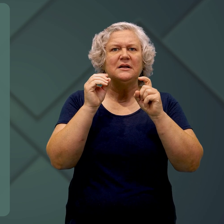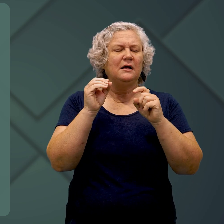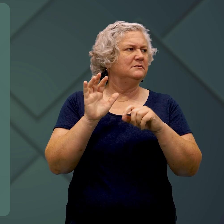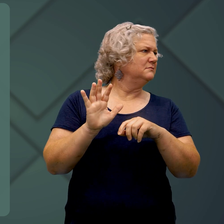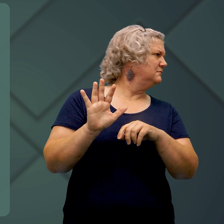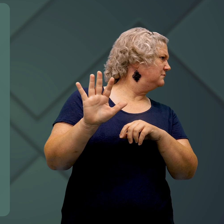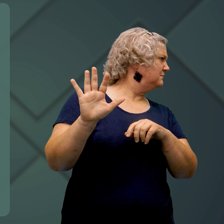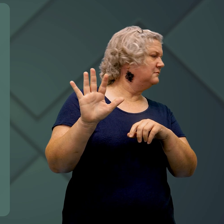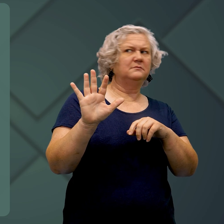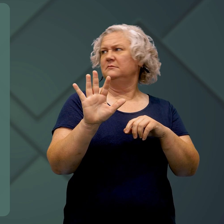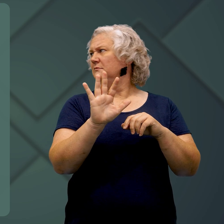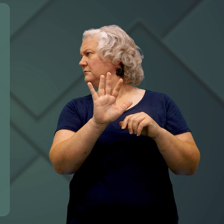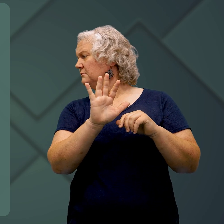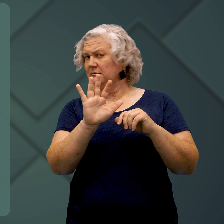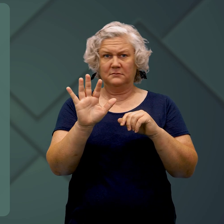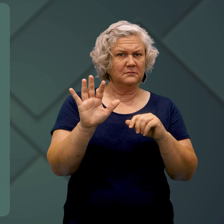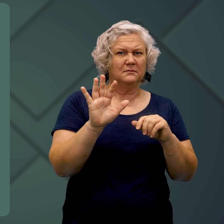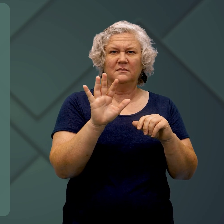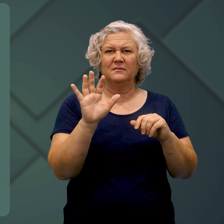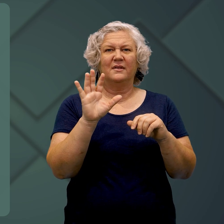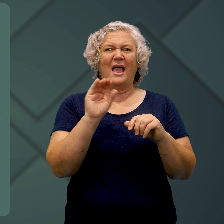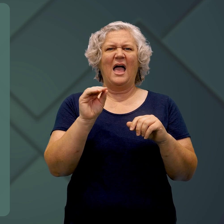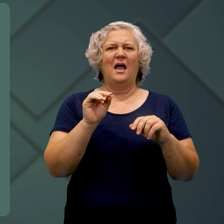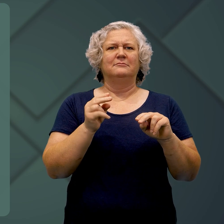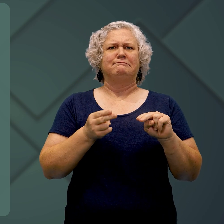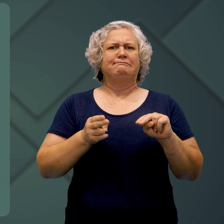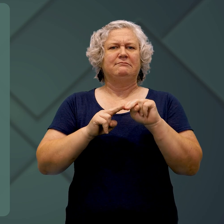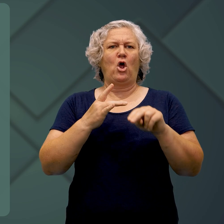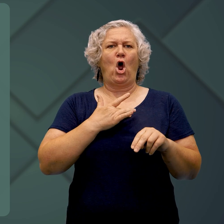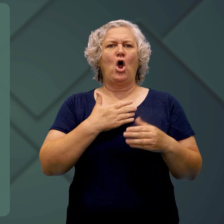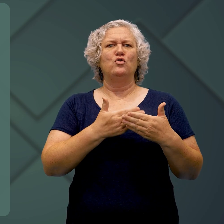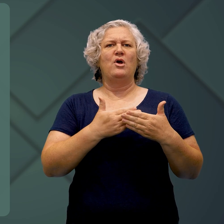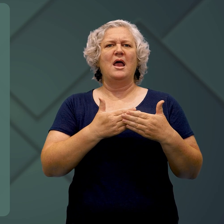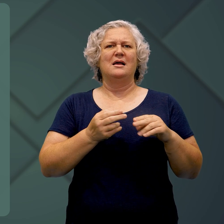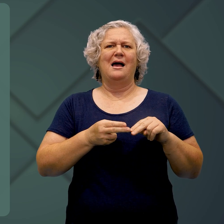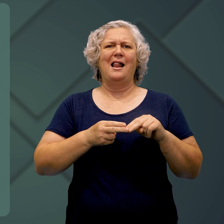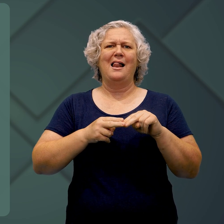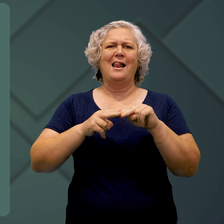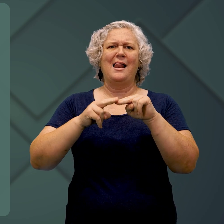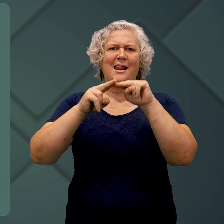They might do some avoidant head turning, and their heart rate increases.